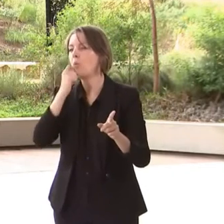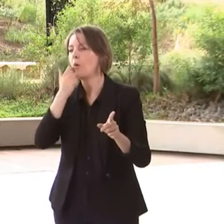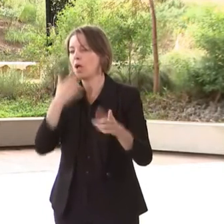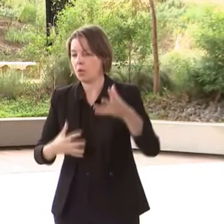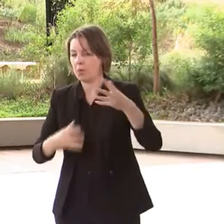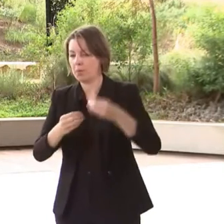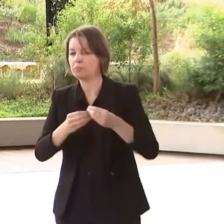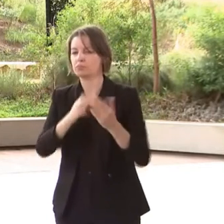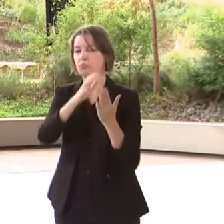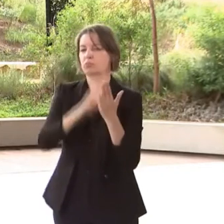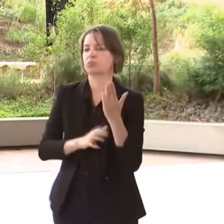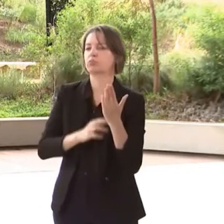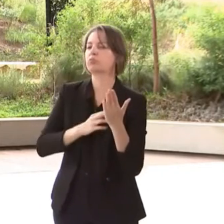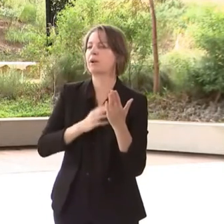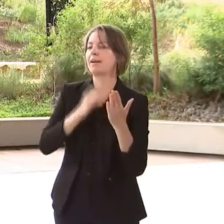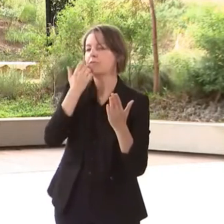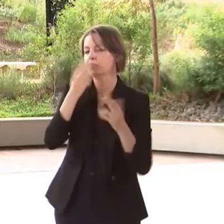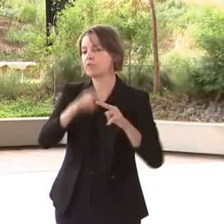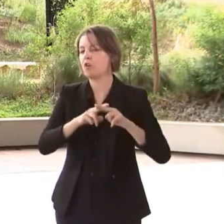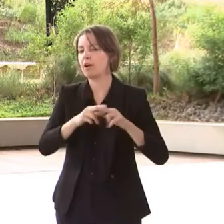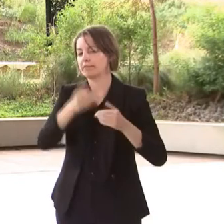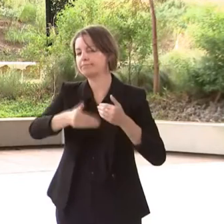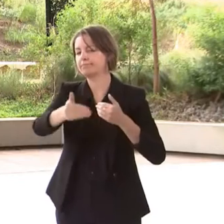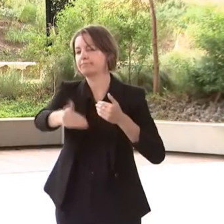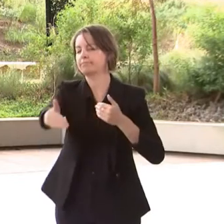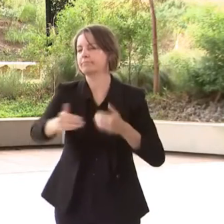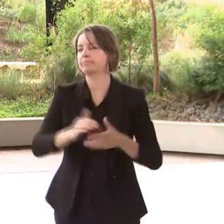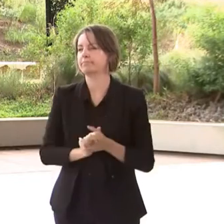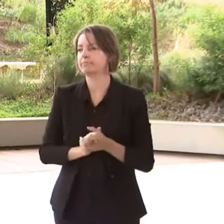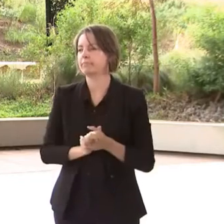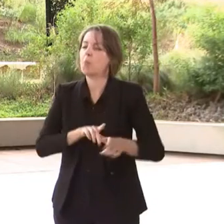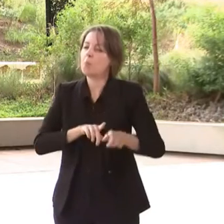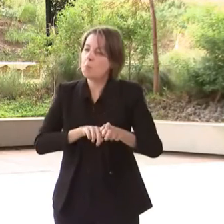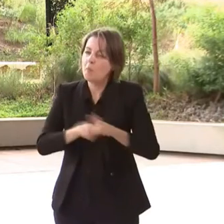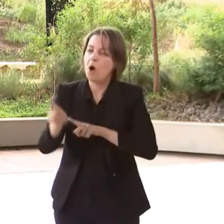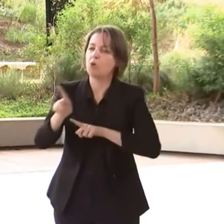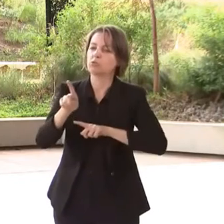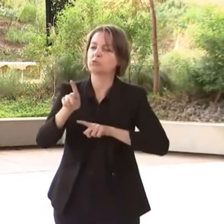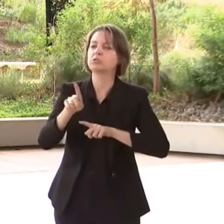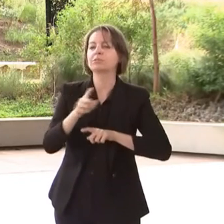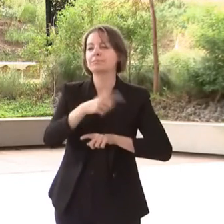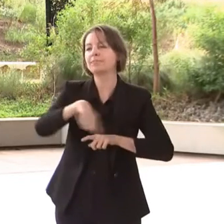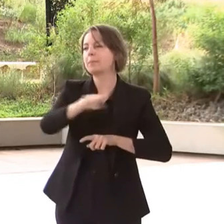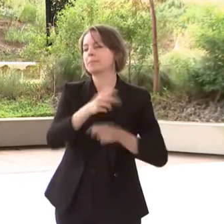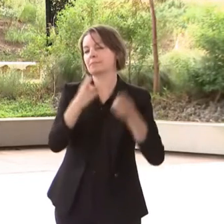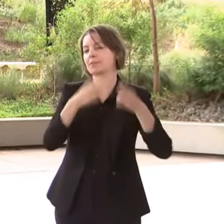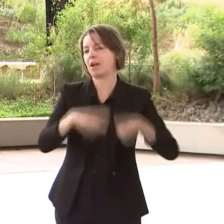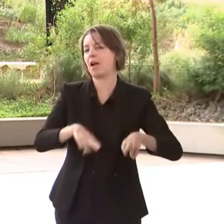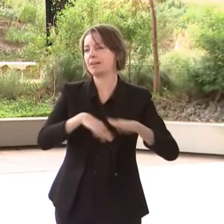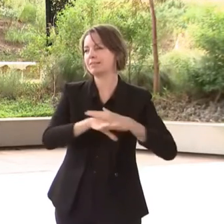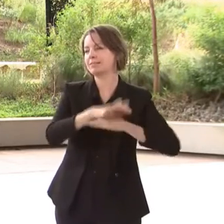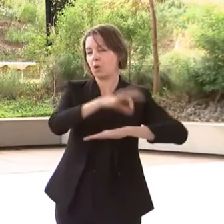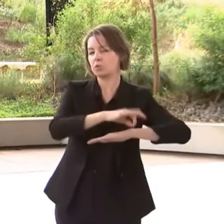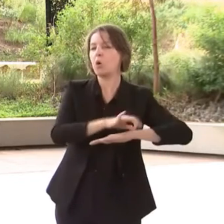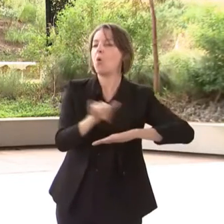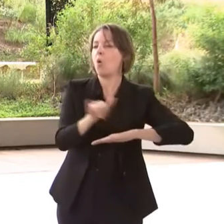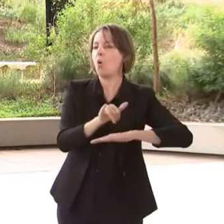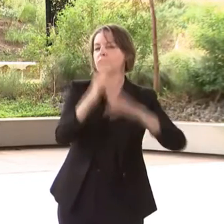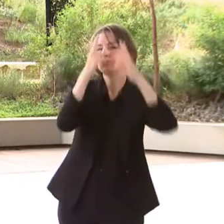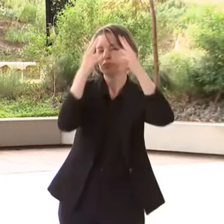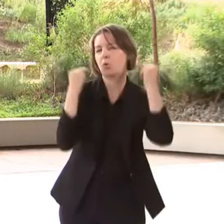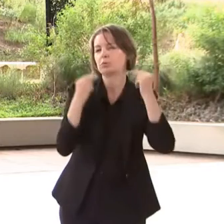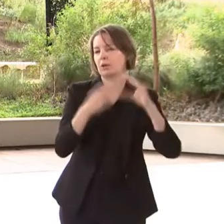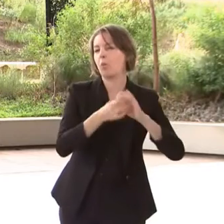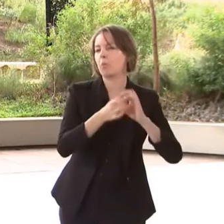collate that. The majority will have died in hospital, the majority or in aged care facilities, if that was